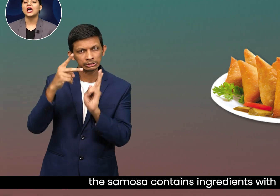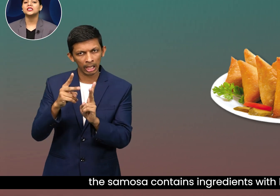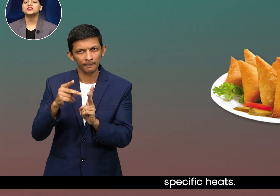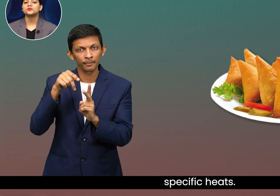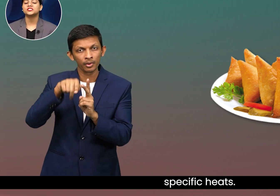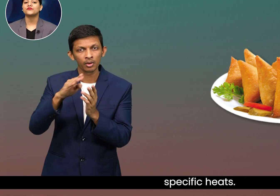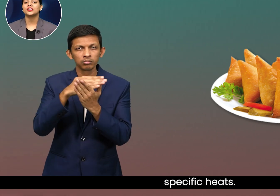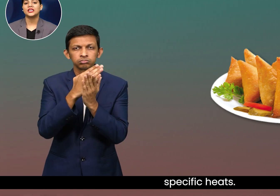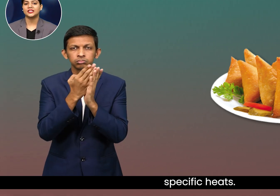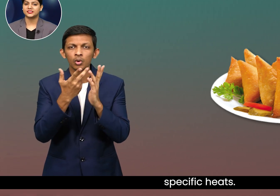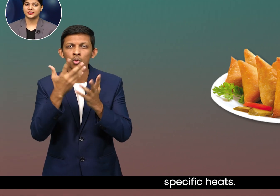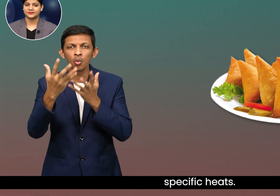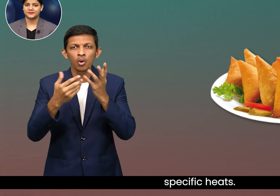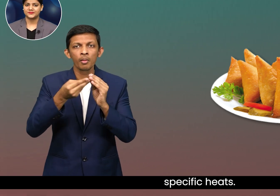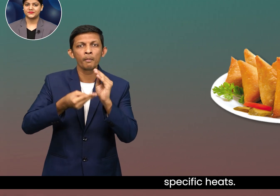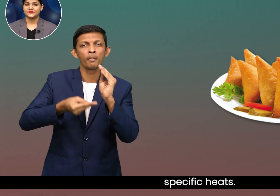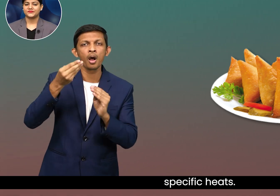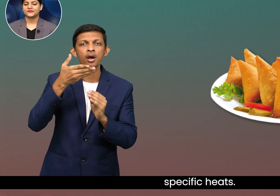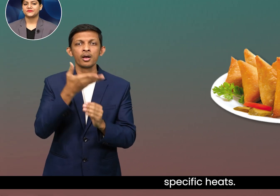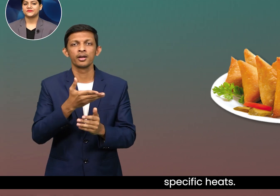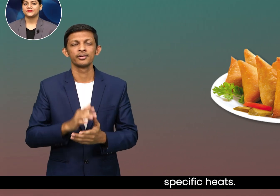with higher specific heats.